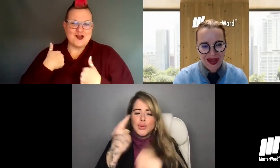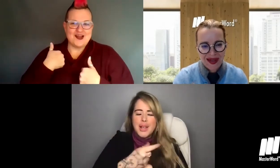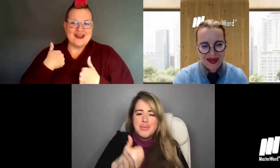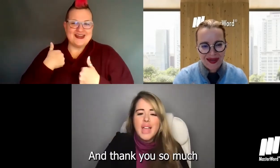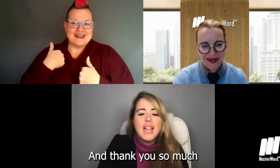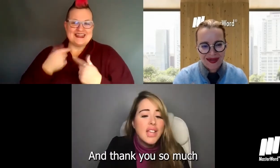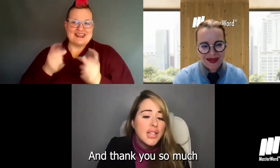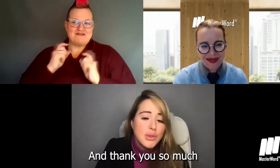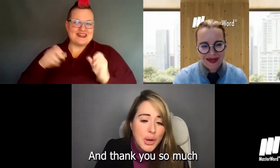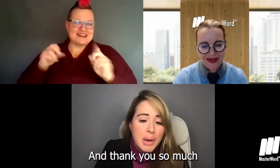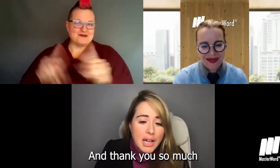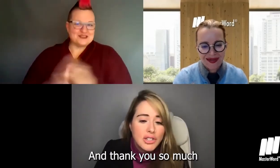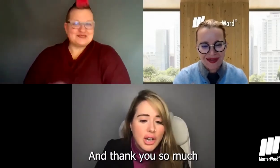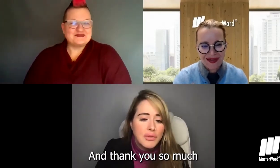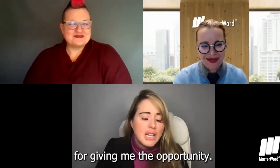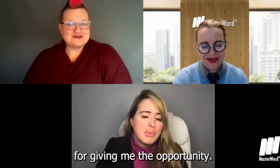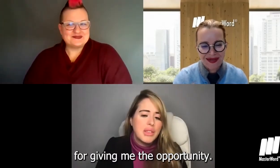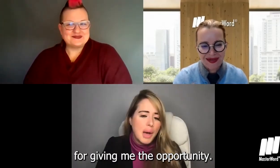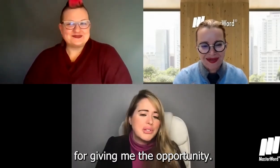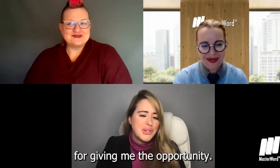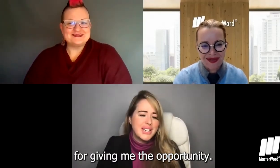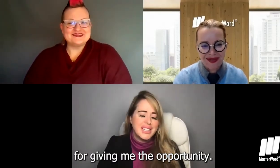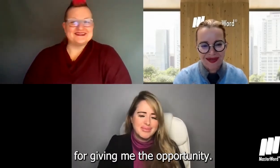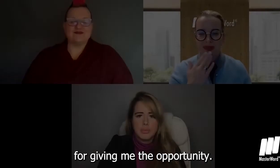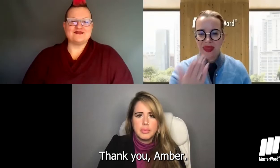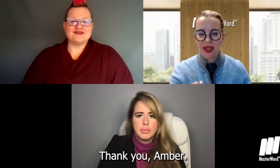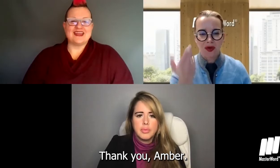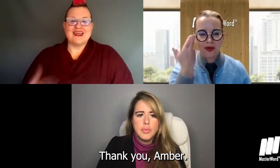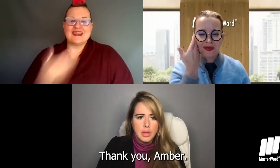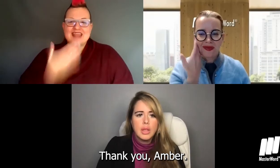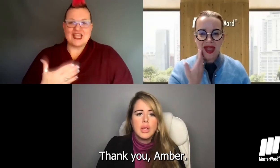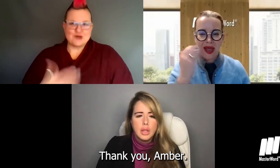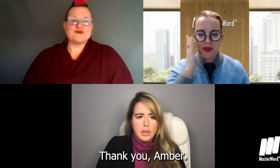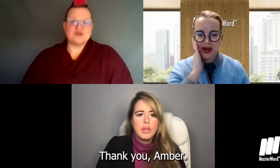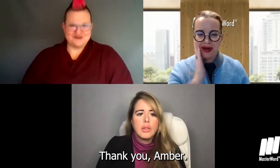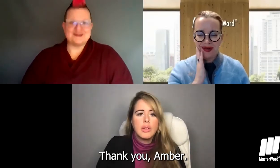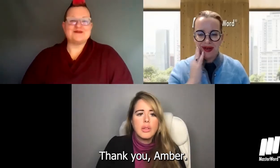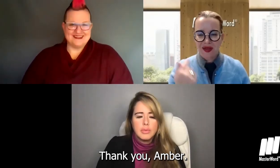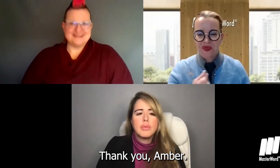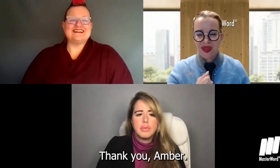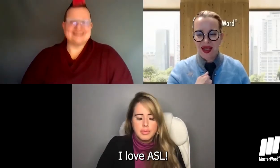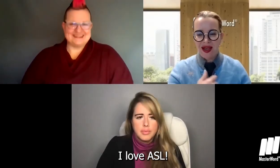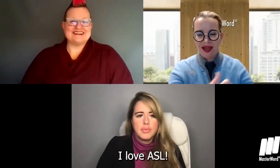And thank you so much for giving me the opportunity. Thank you, Amber. I